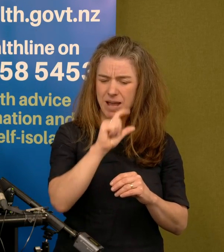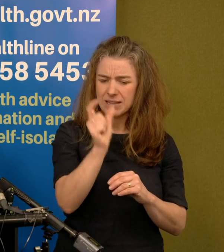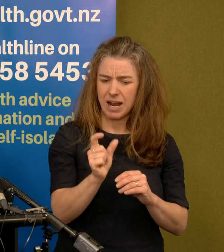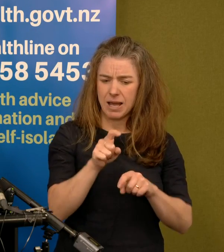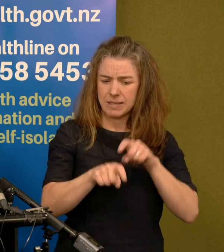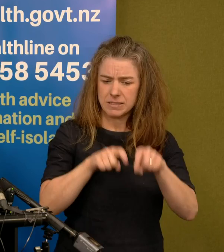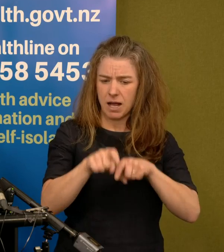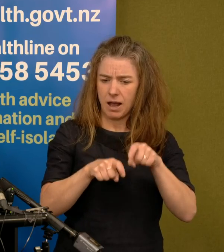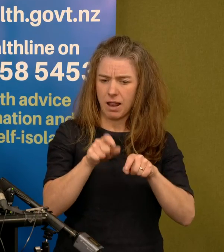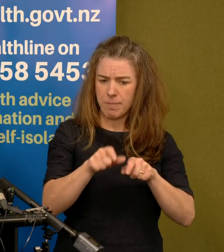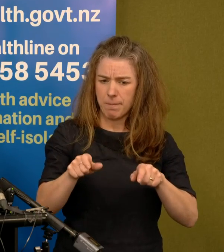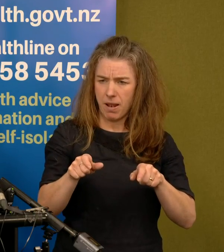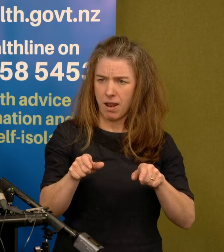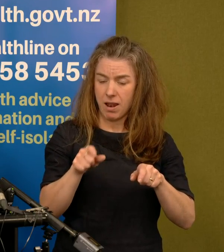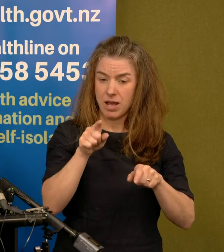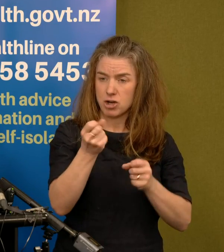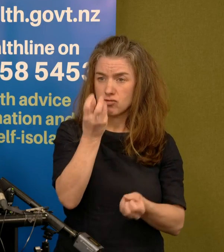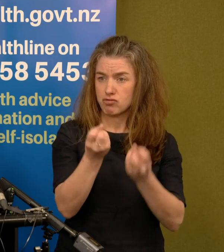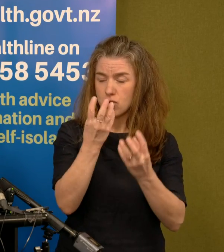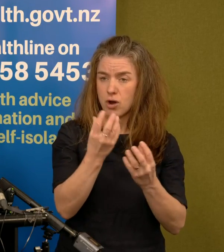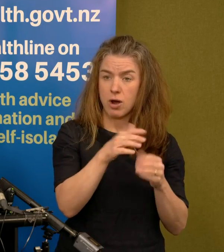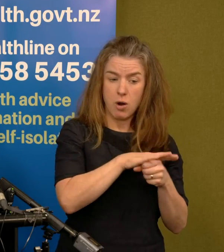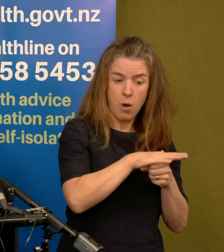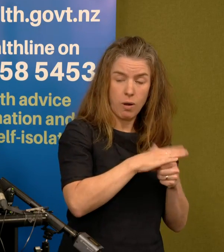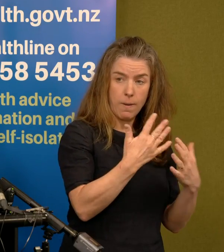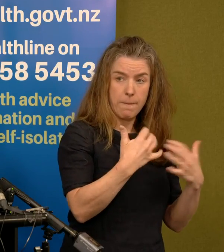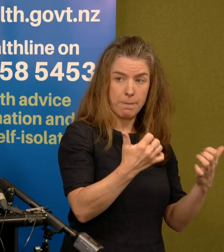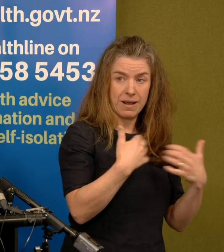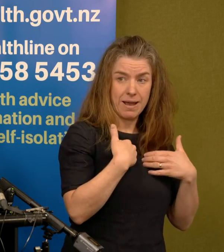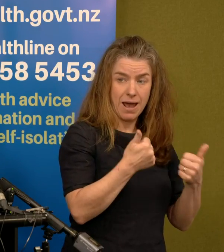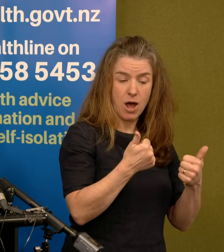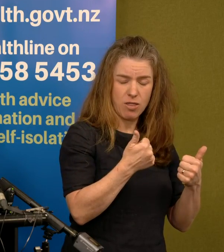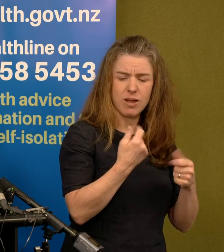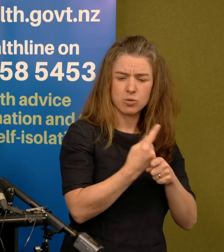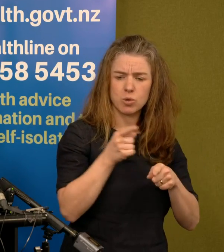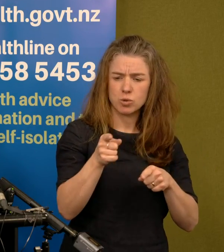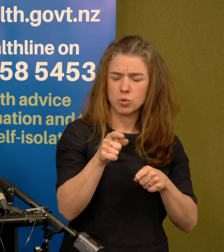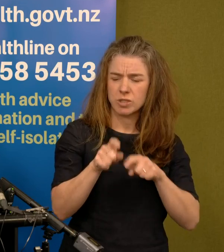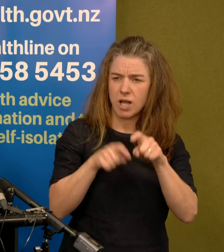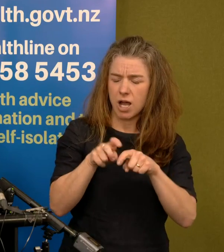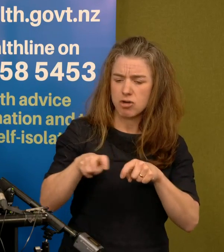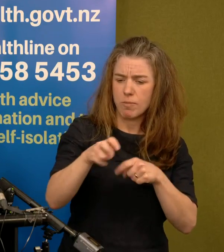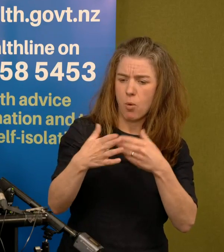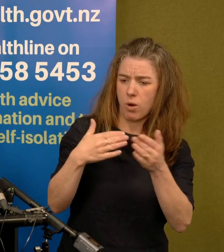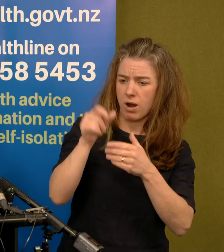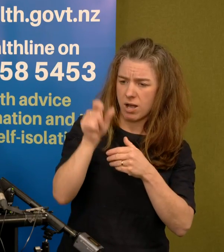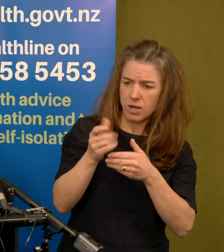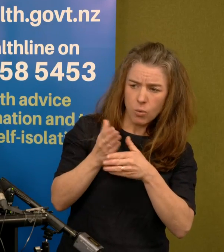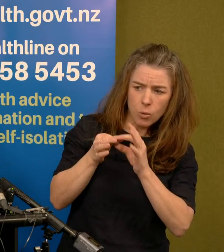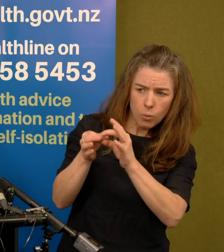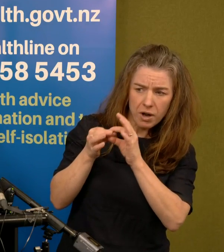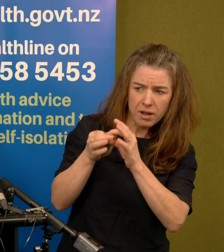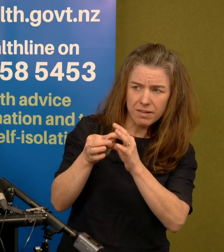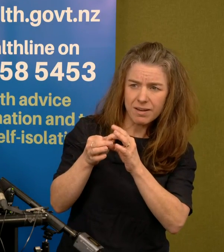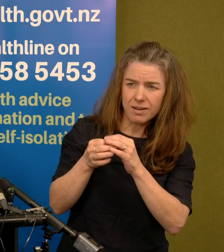here in Rotorua, and the local public health unit is talking with the organisers of the cycle trip they're on and working with them to just see if we